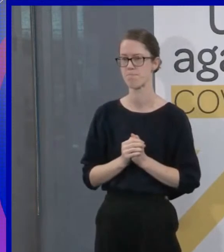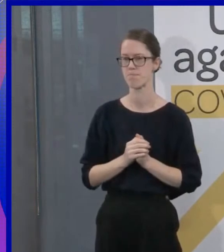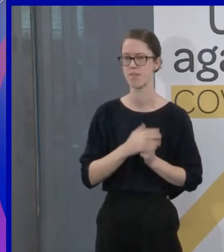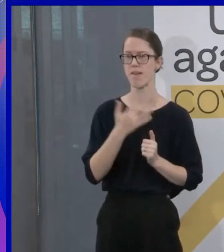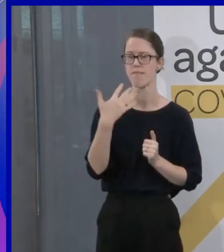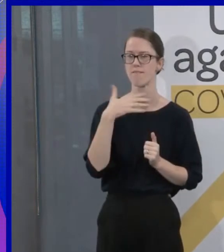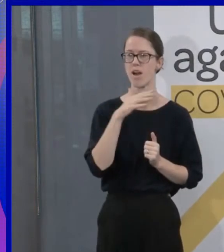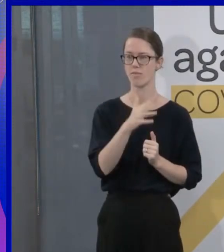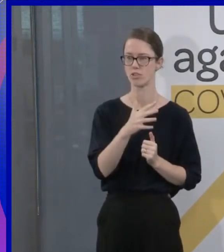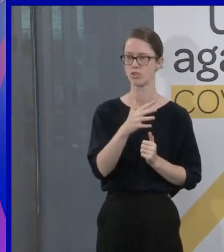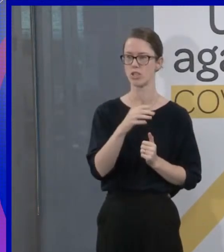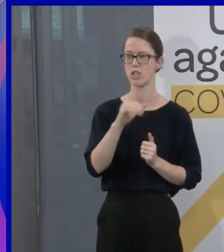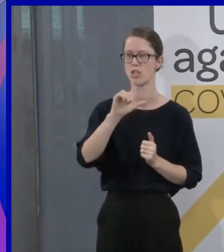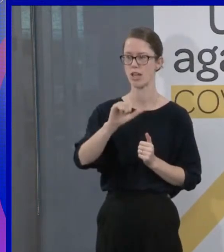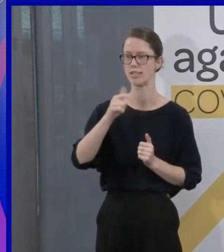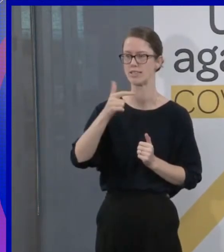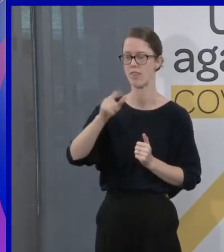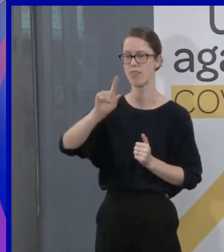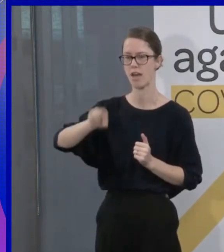is